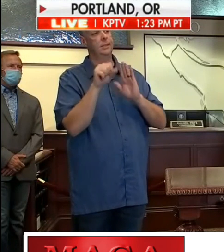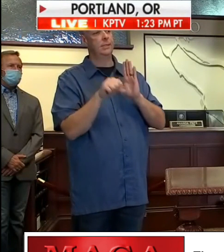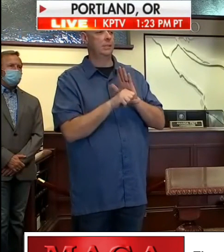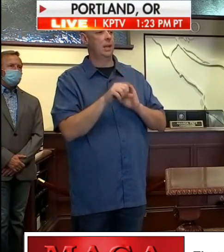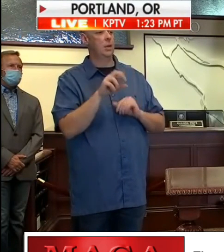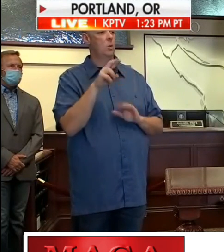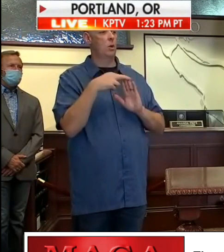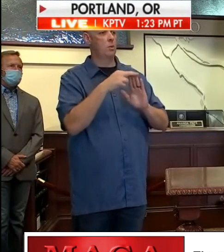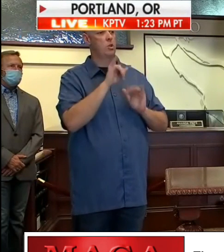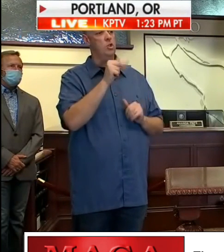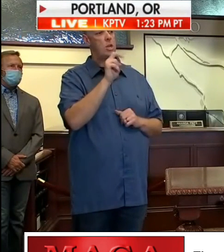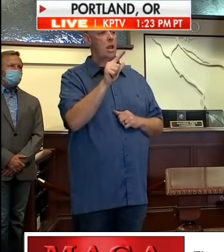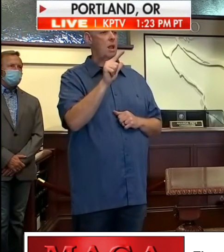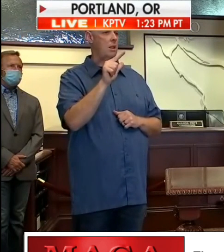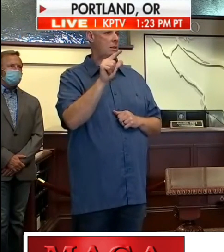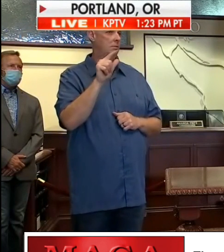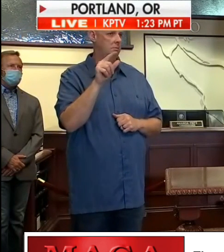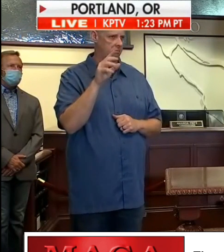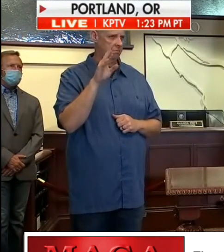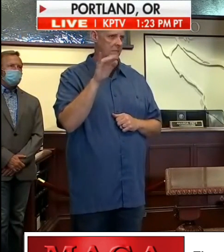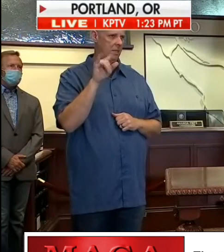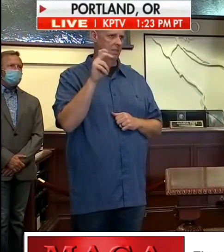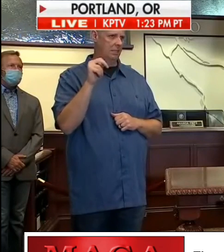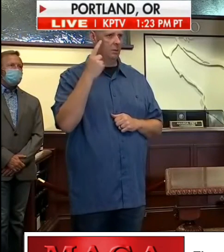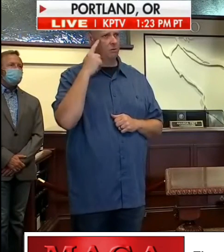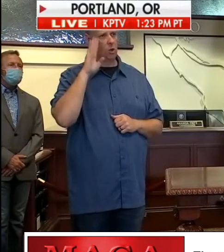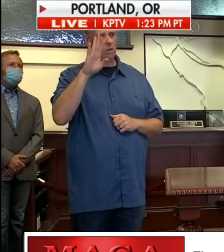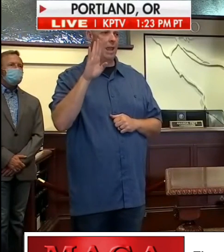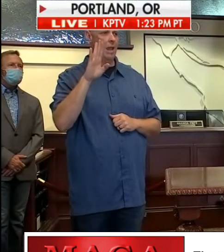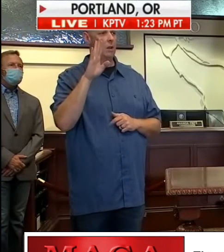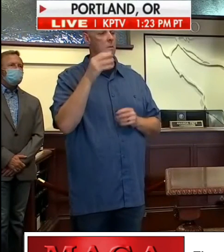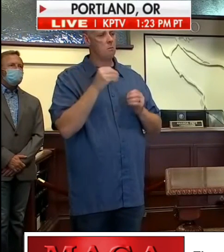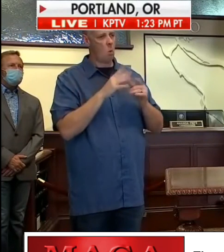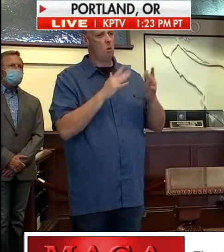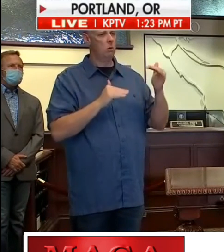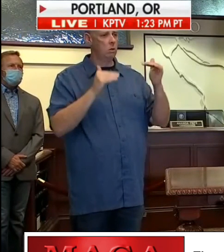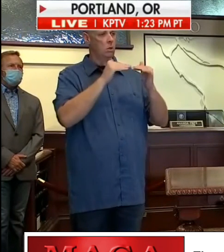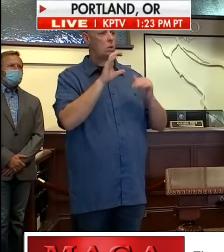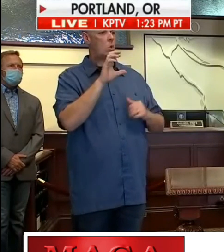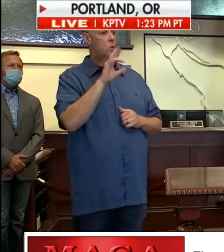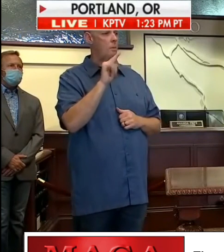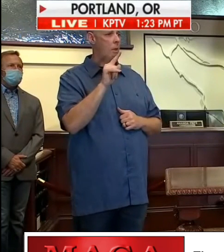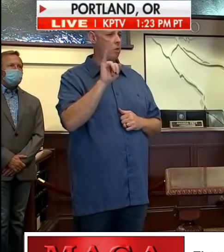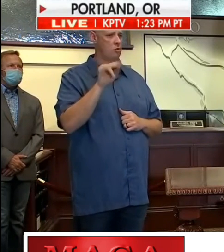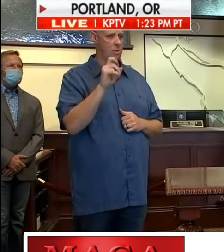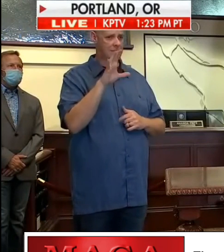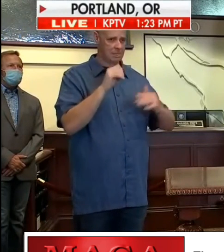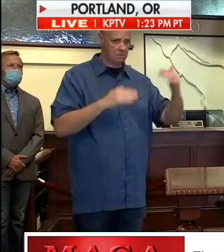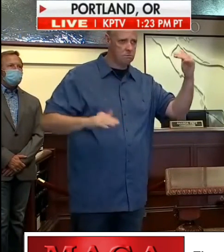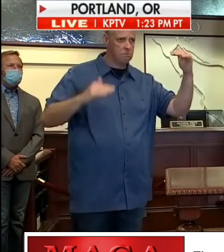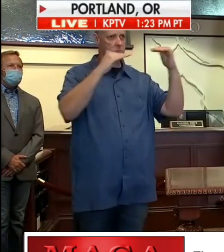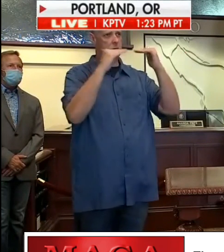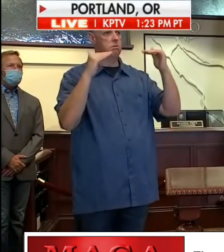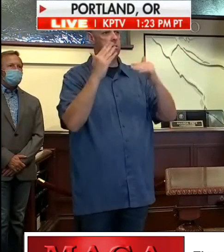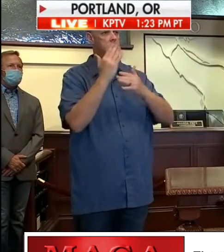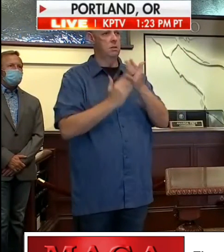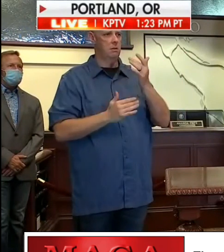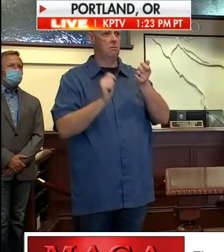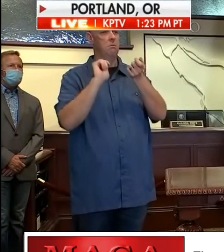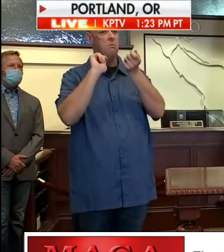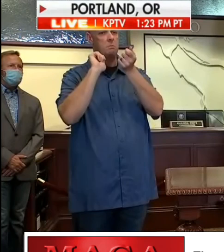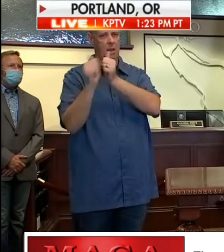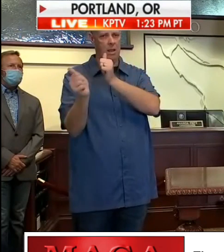Janelle Bynum on fundamental reforms to criminal justice. And many of those reforms have now been passed in the legislative